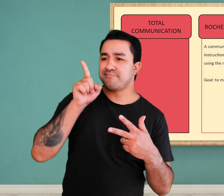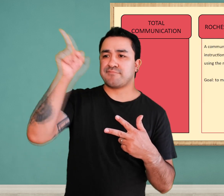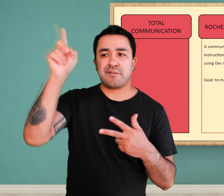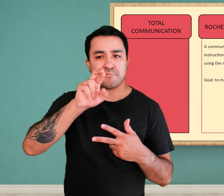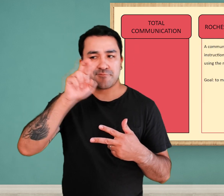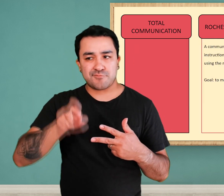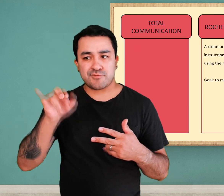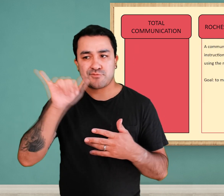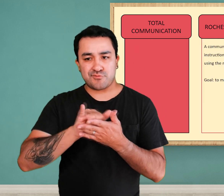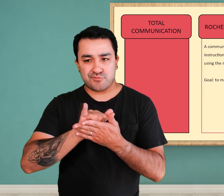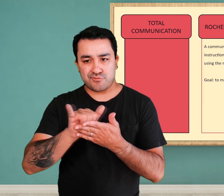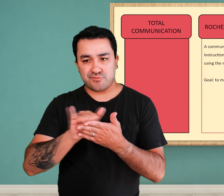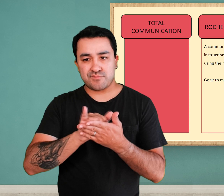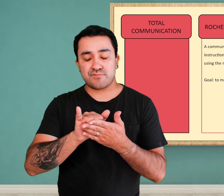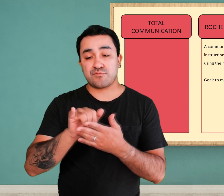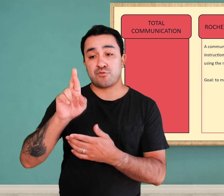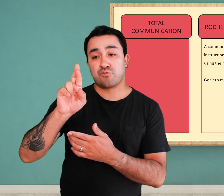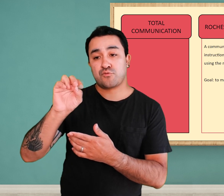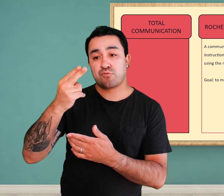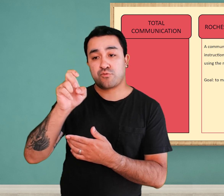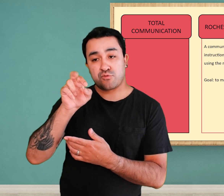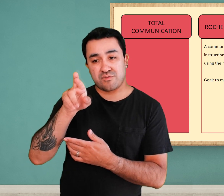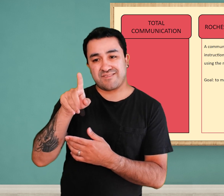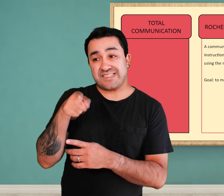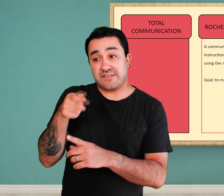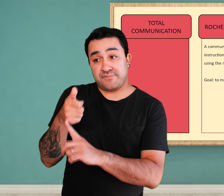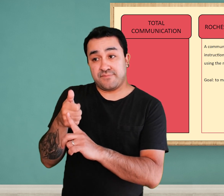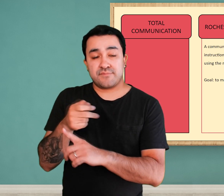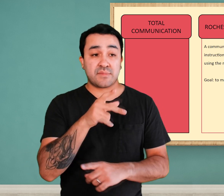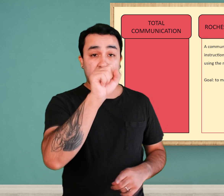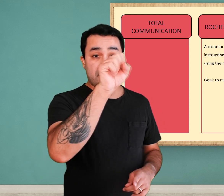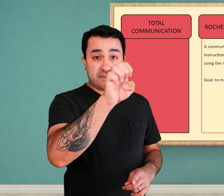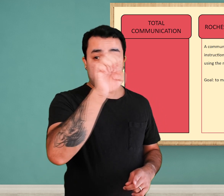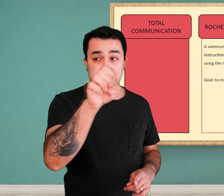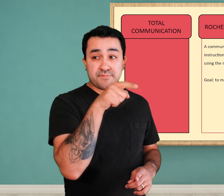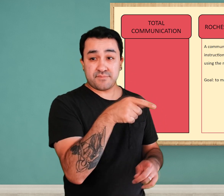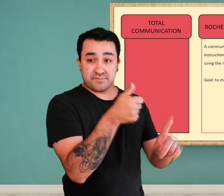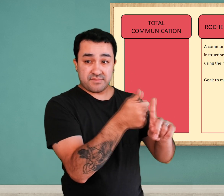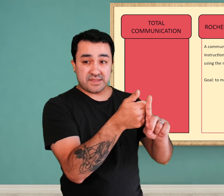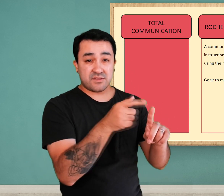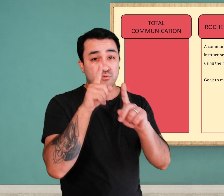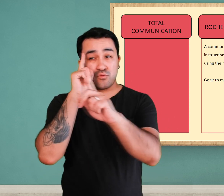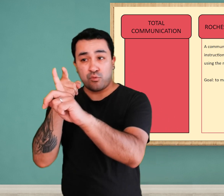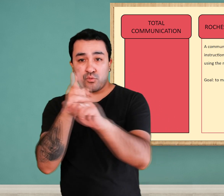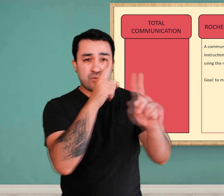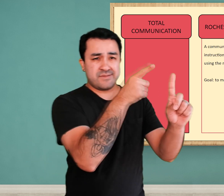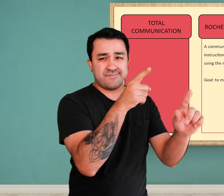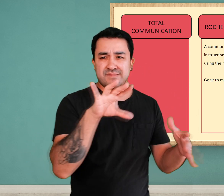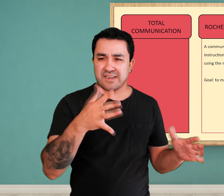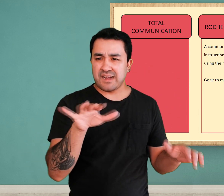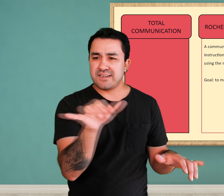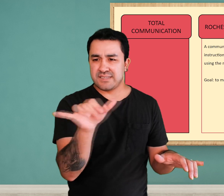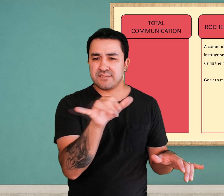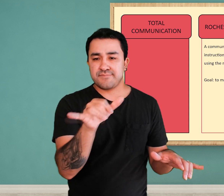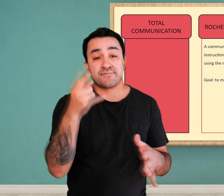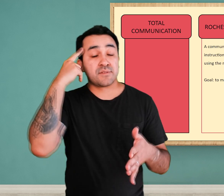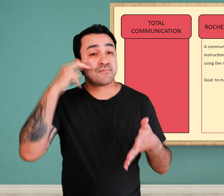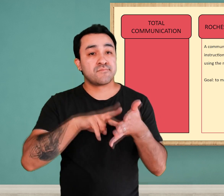Next is Rochester method. Developed in Rochester, New York, it has a similar goal to C. It was created to make